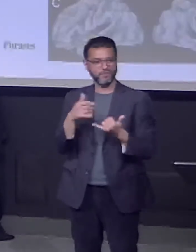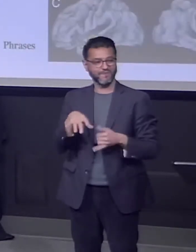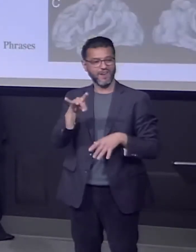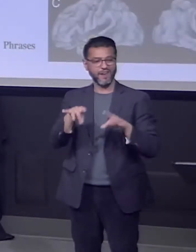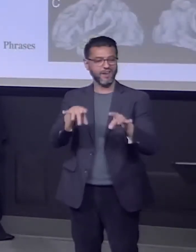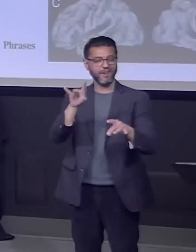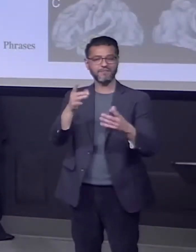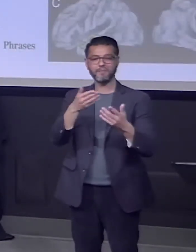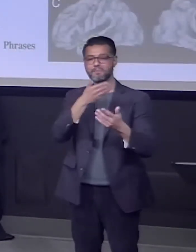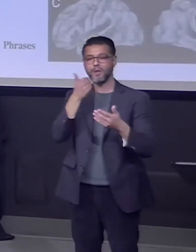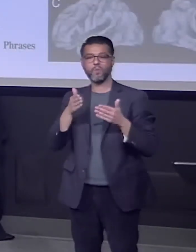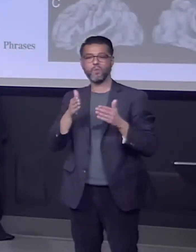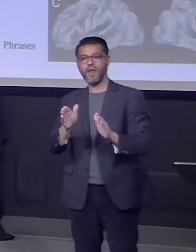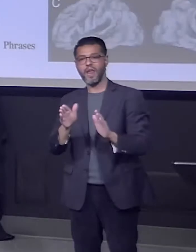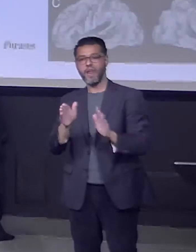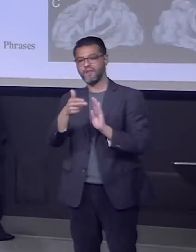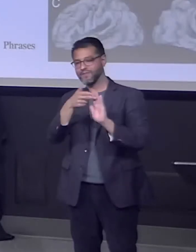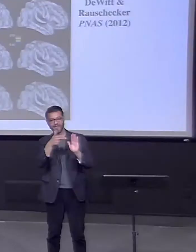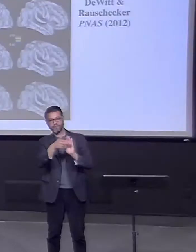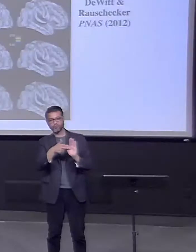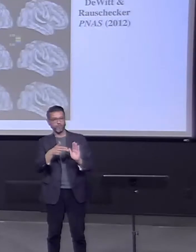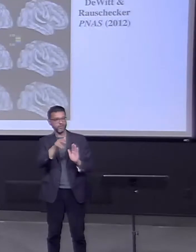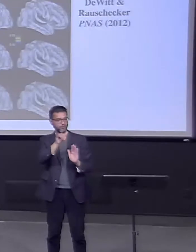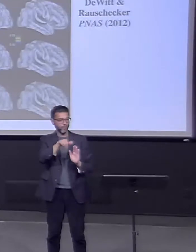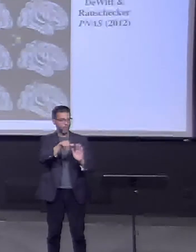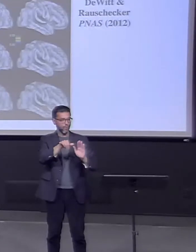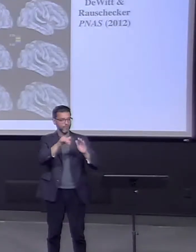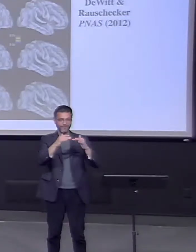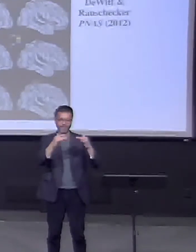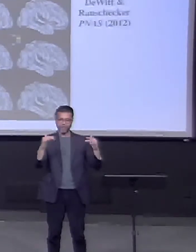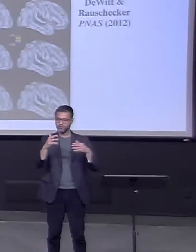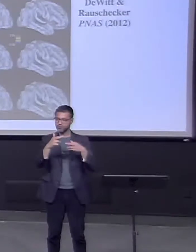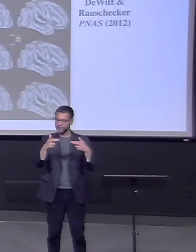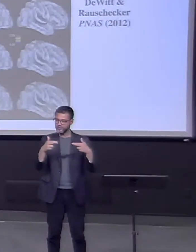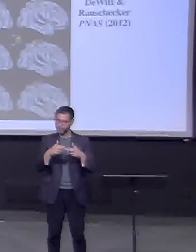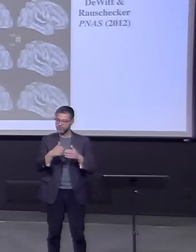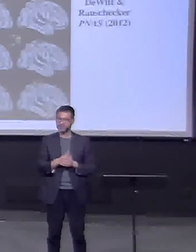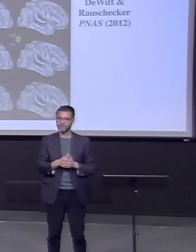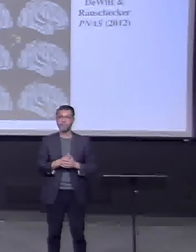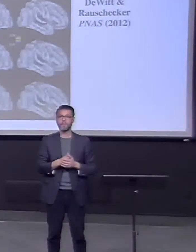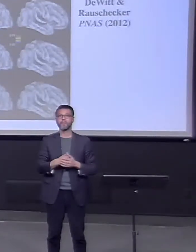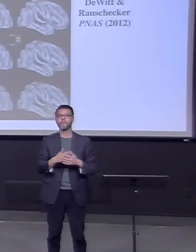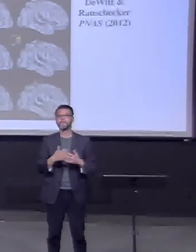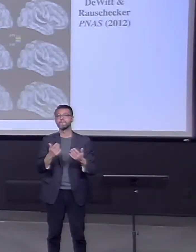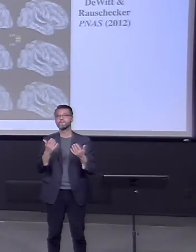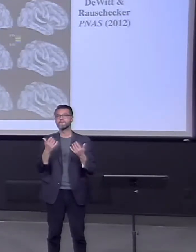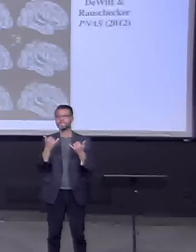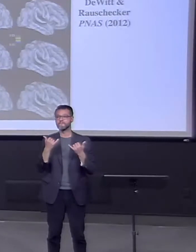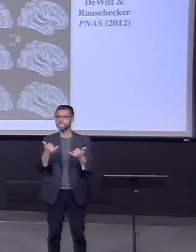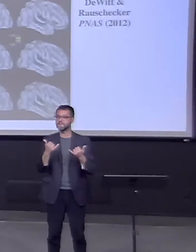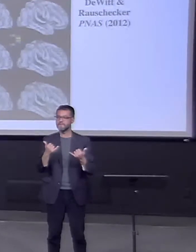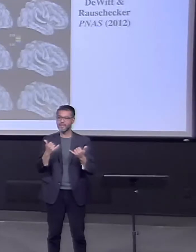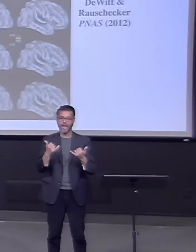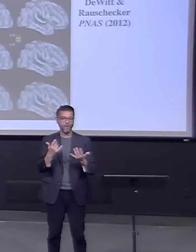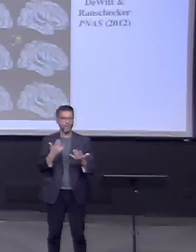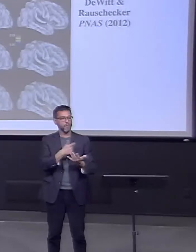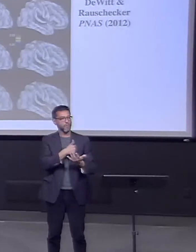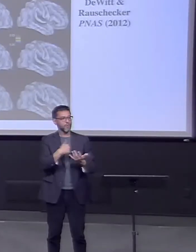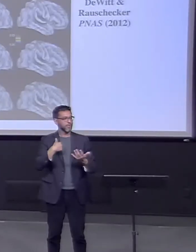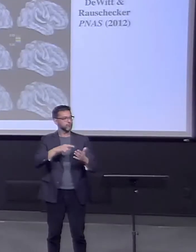of characterizing all these regions. Now, at some point, we got really bold and we started to use